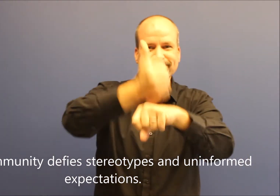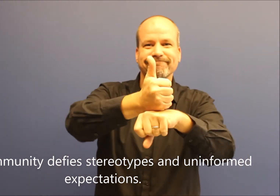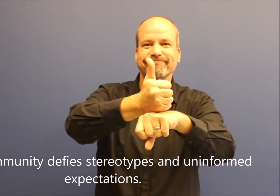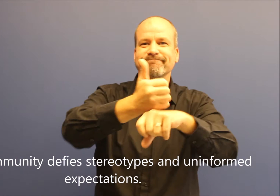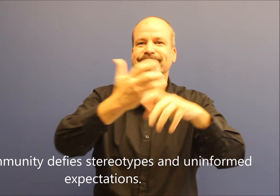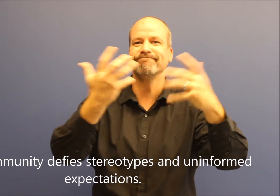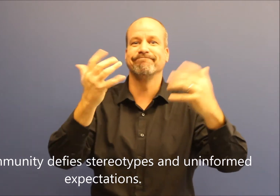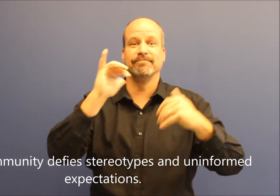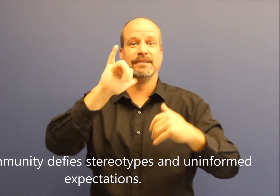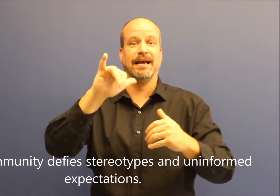expectations.